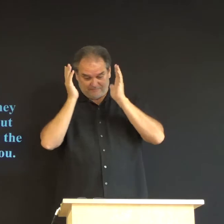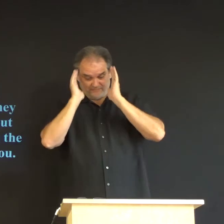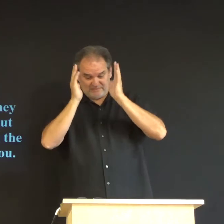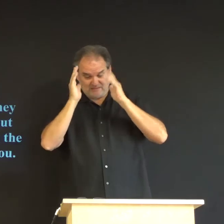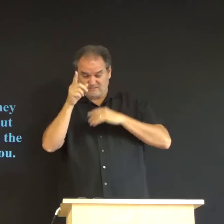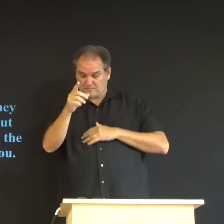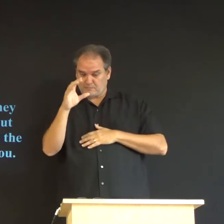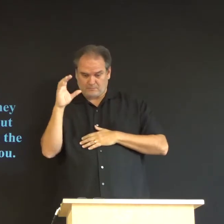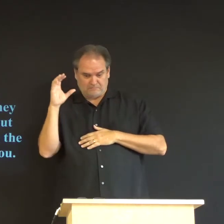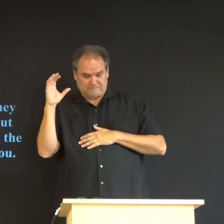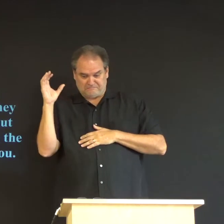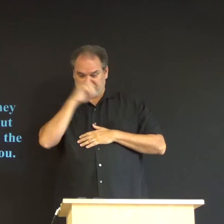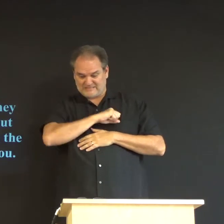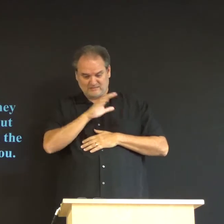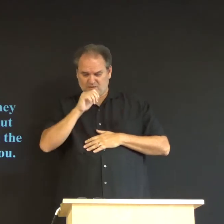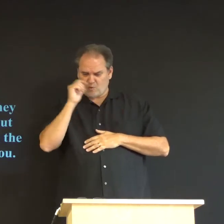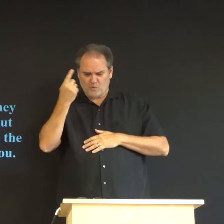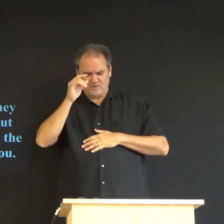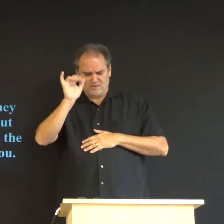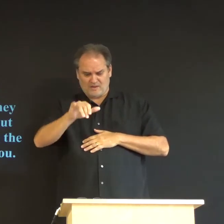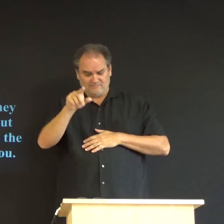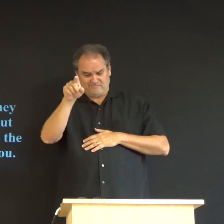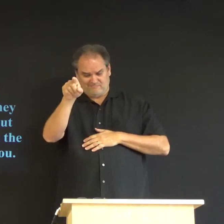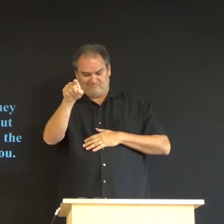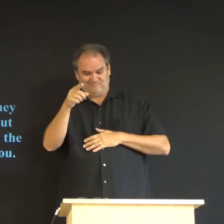Jesus says, wake up, don't miss it.